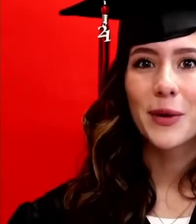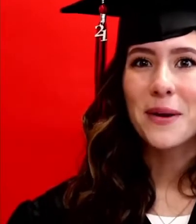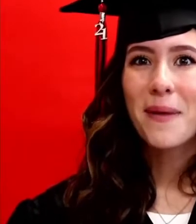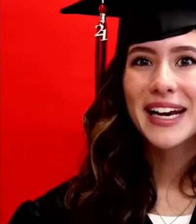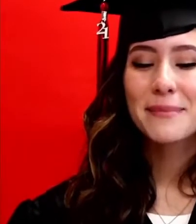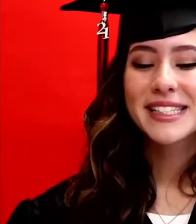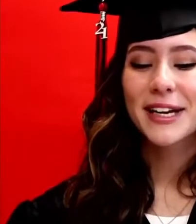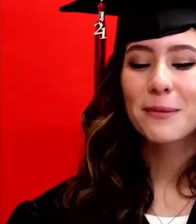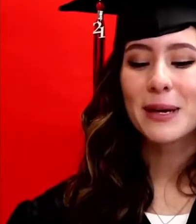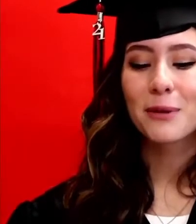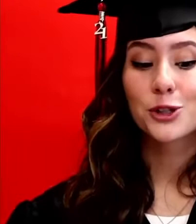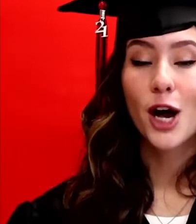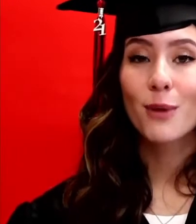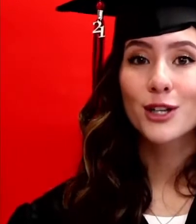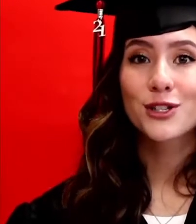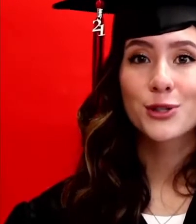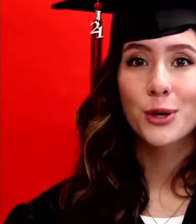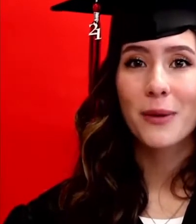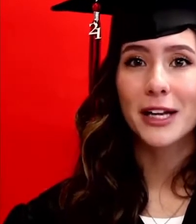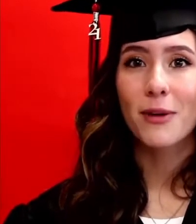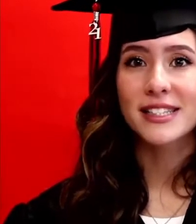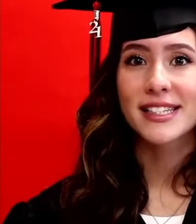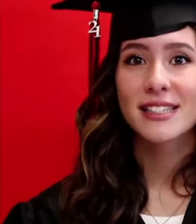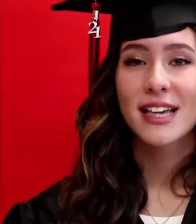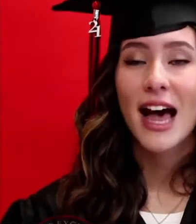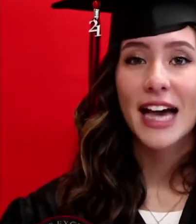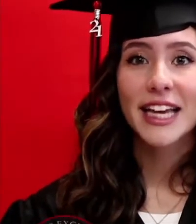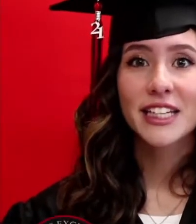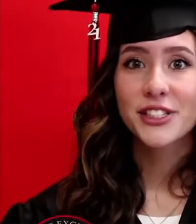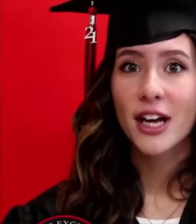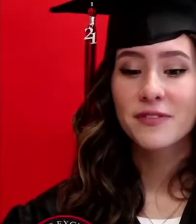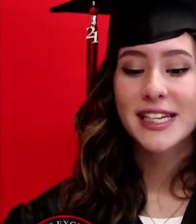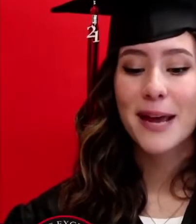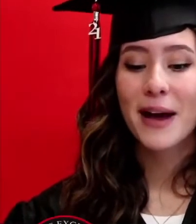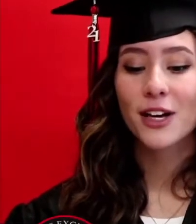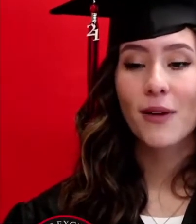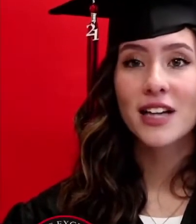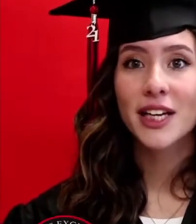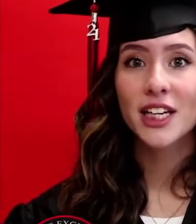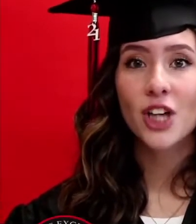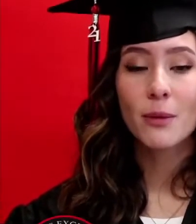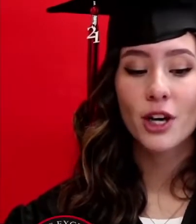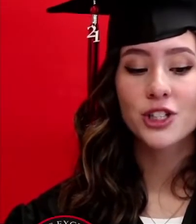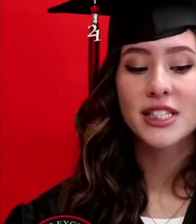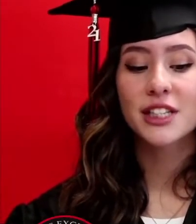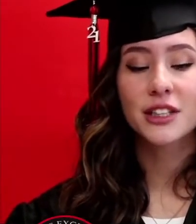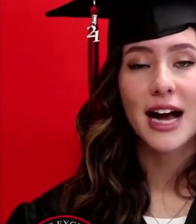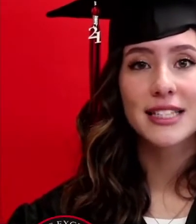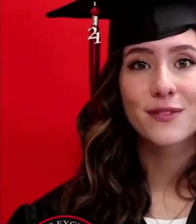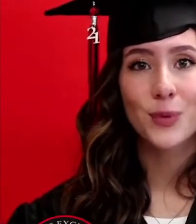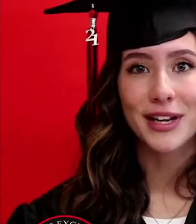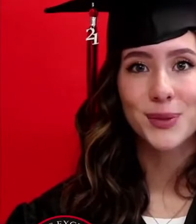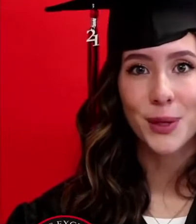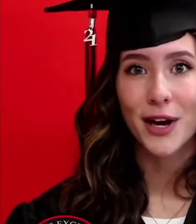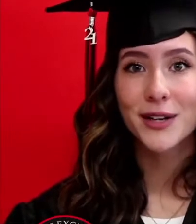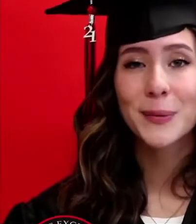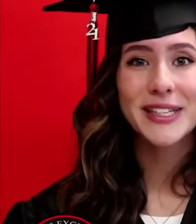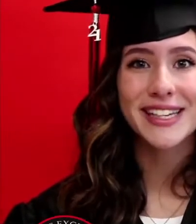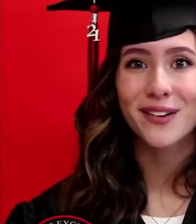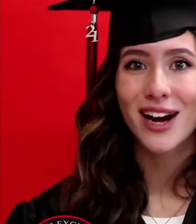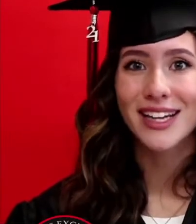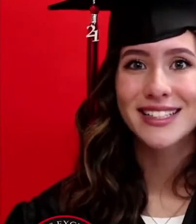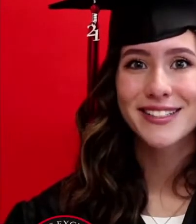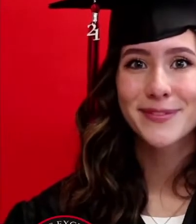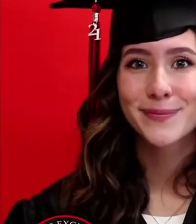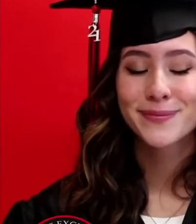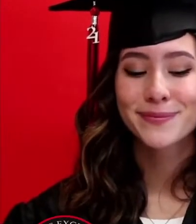Hello, everyone. My name is Sierra Pieper, John Marshall's student body president. I'd like to start off today by congratulating John Marshall's senior class of 2021. We